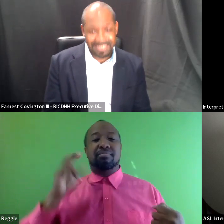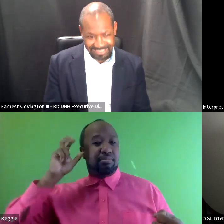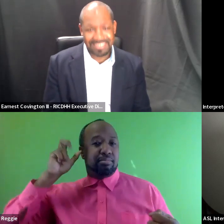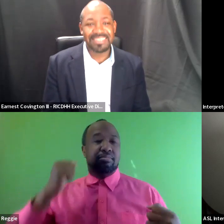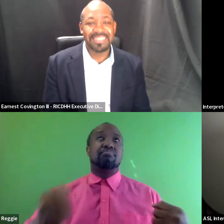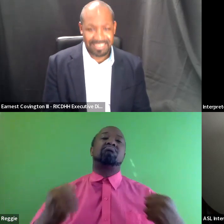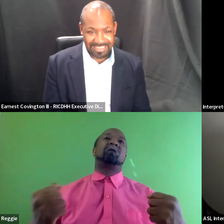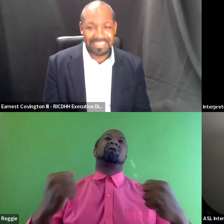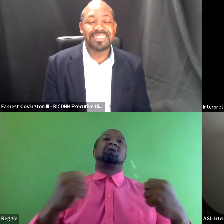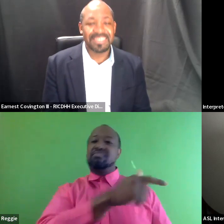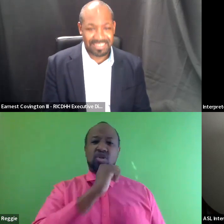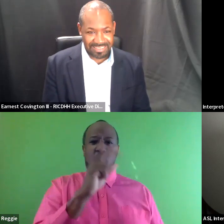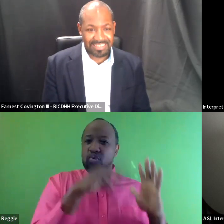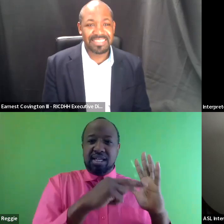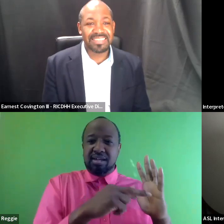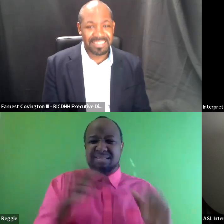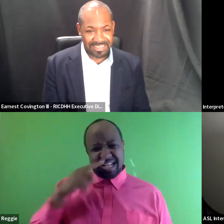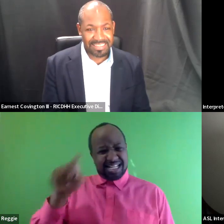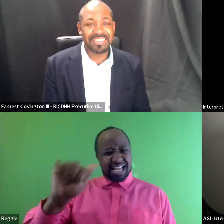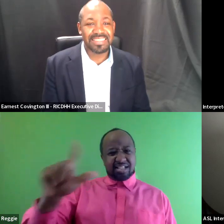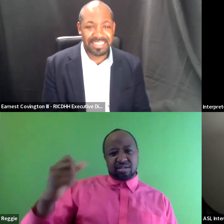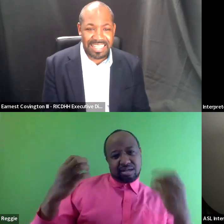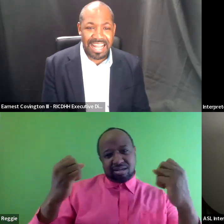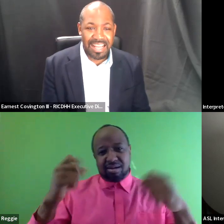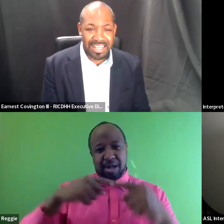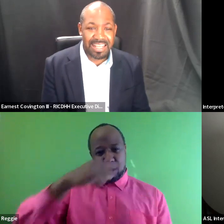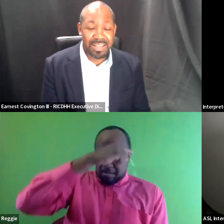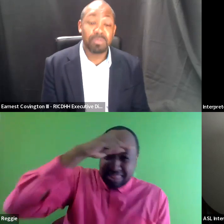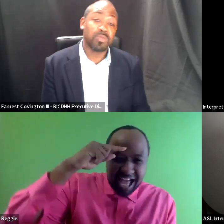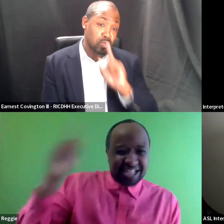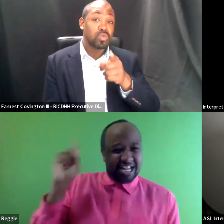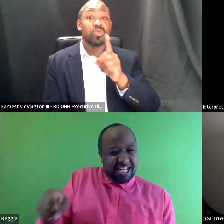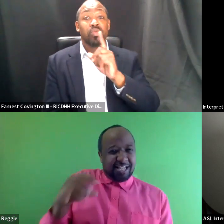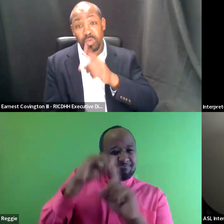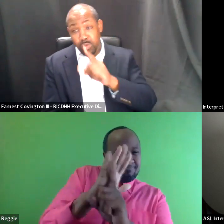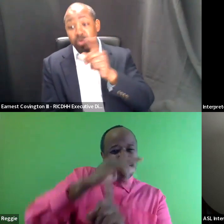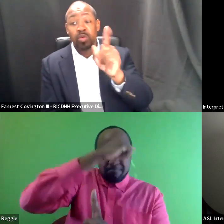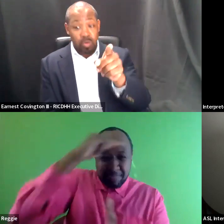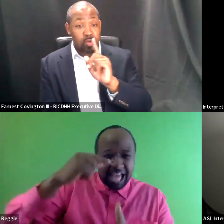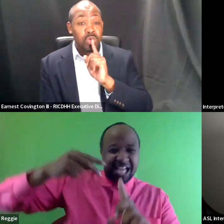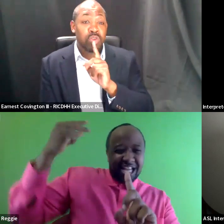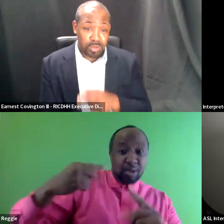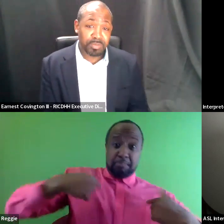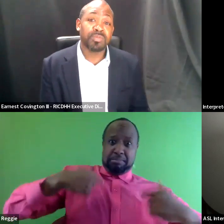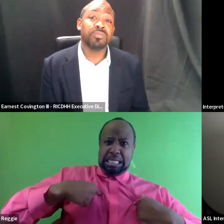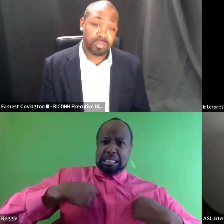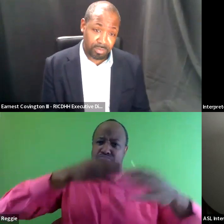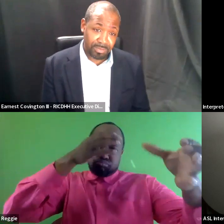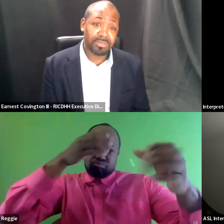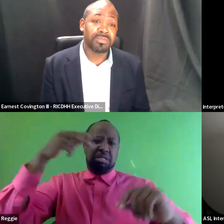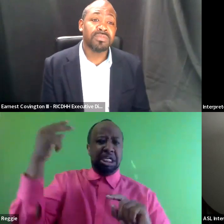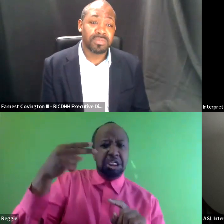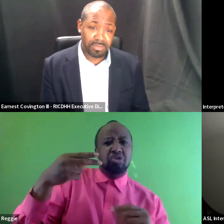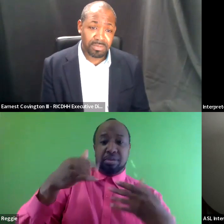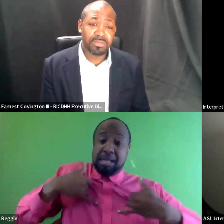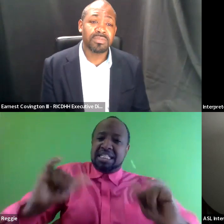when people are driving and they're hearing, they just do like an audiobook, they're not reading. And so people would say, we need the deaf Black